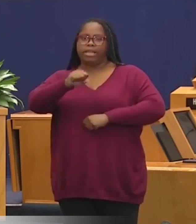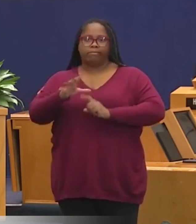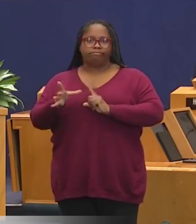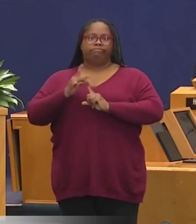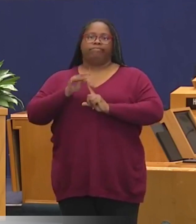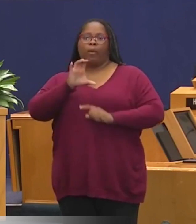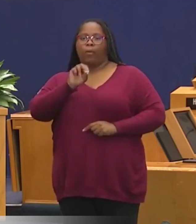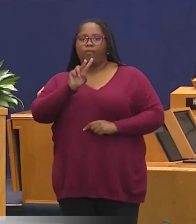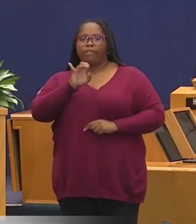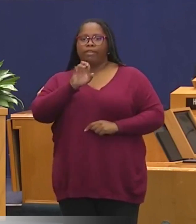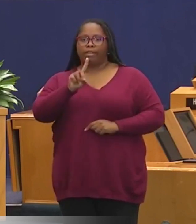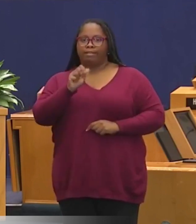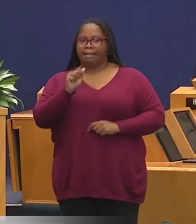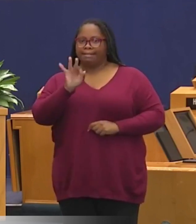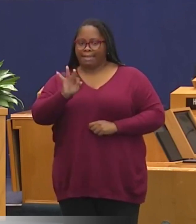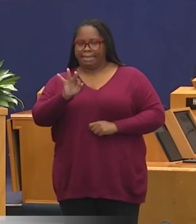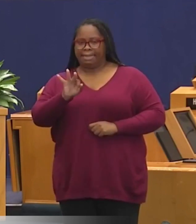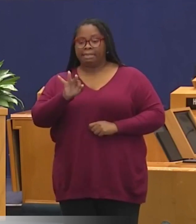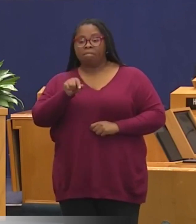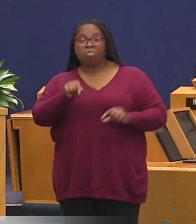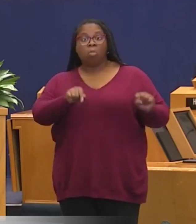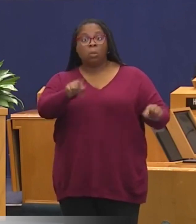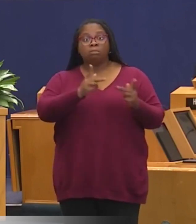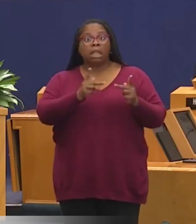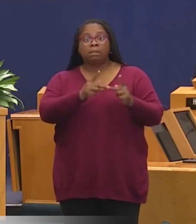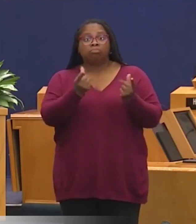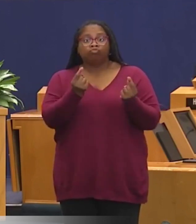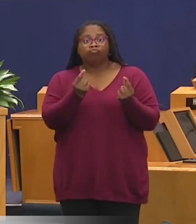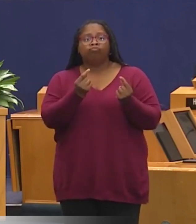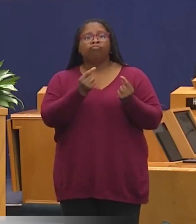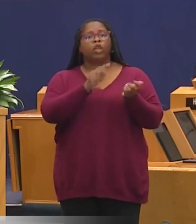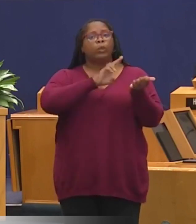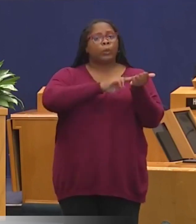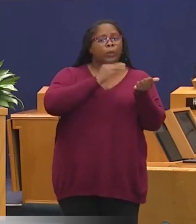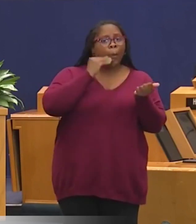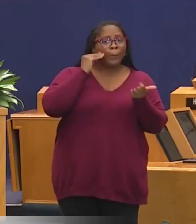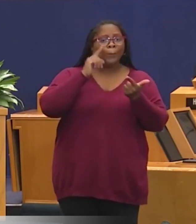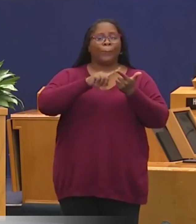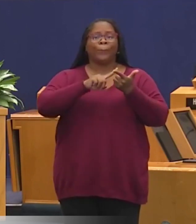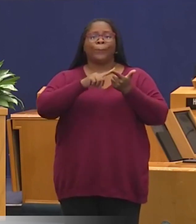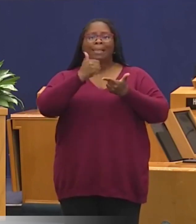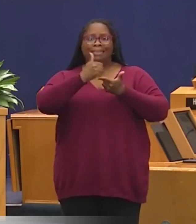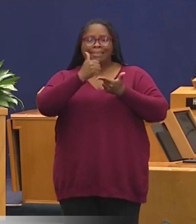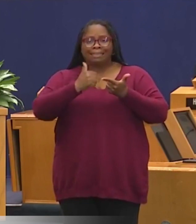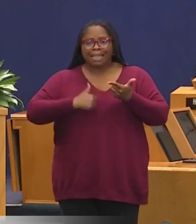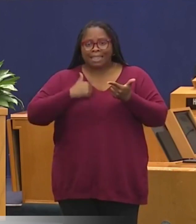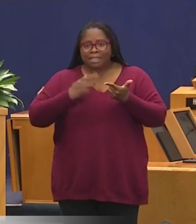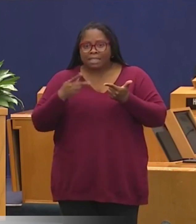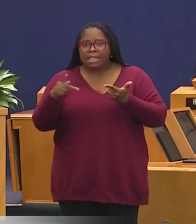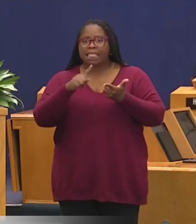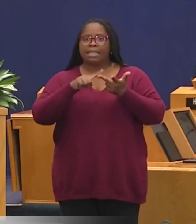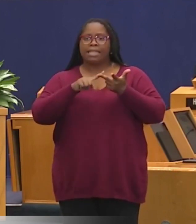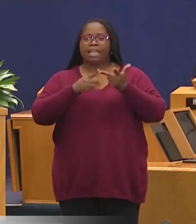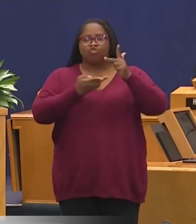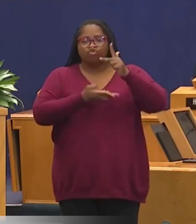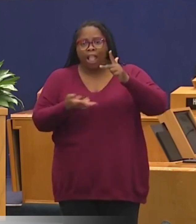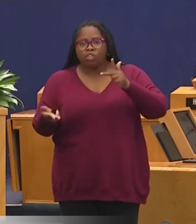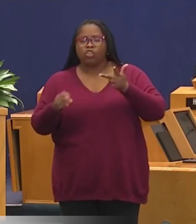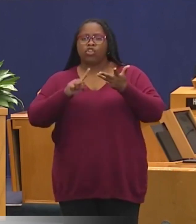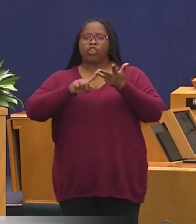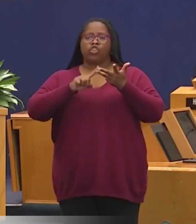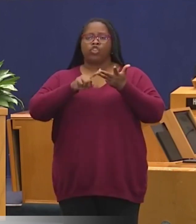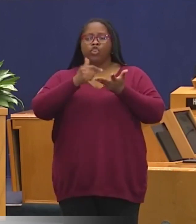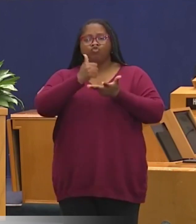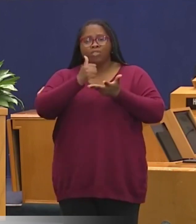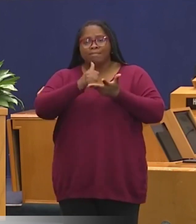COVID-19. These institutional settings include nursing homes, assisted living facilities, shelters, treatment